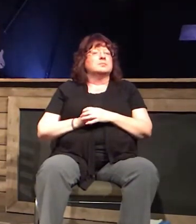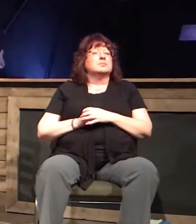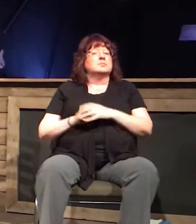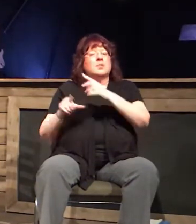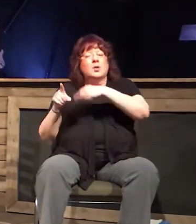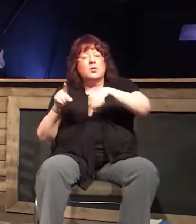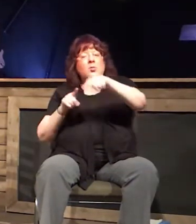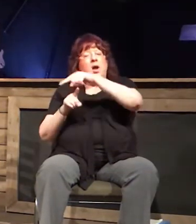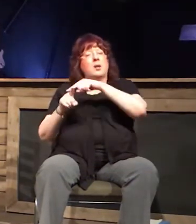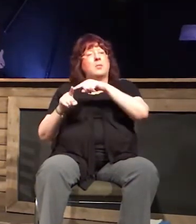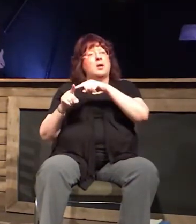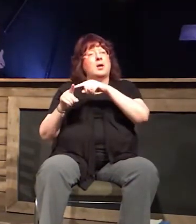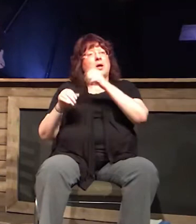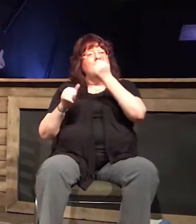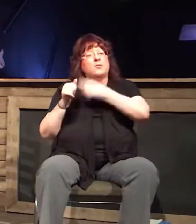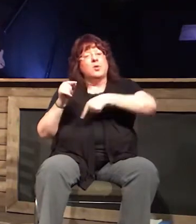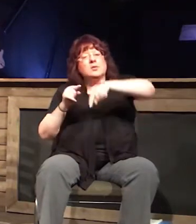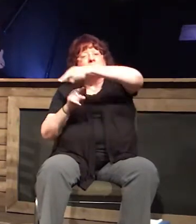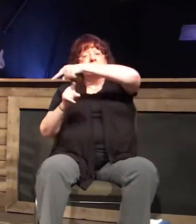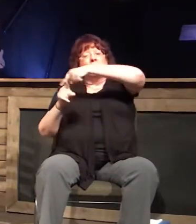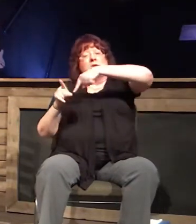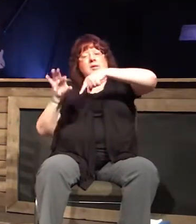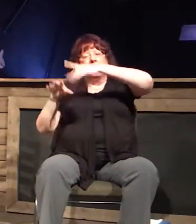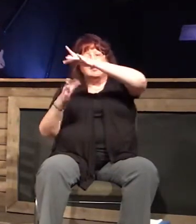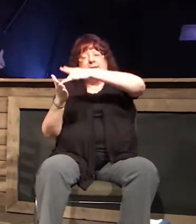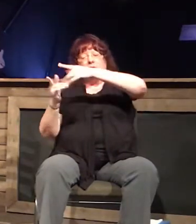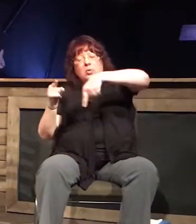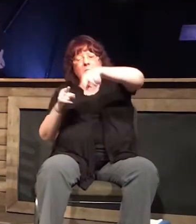In a roundabout, everybody is circling something in the center.